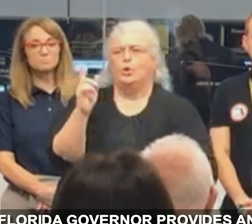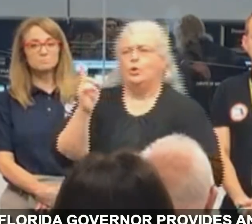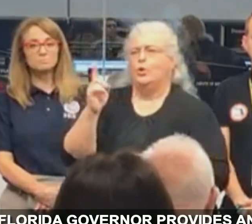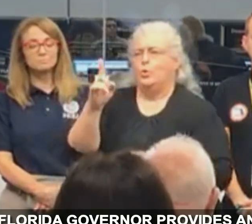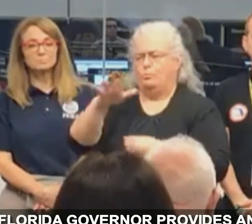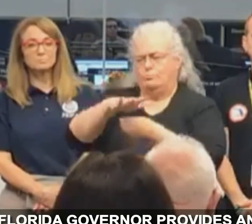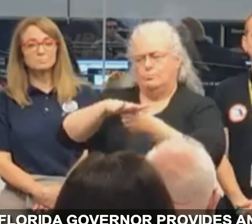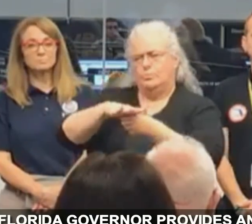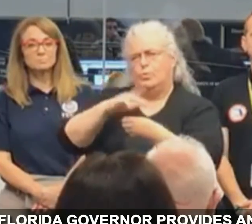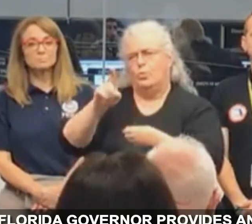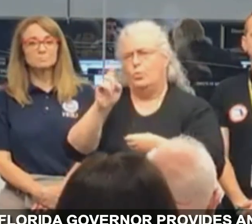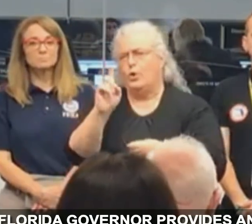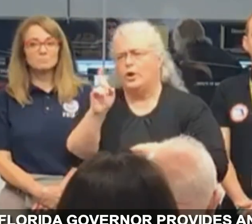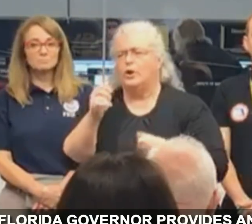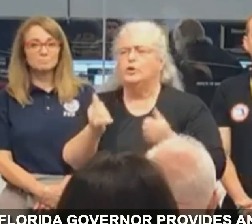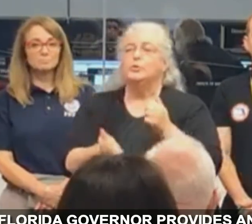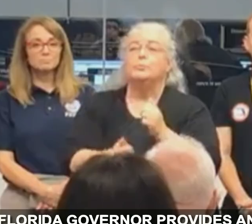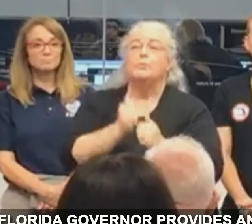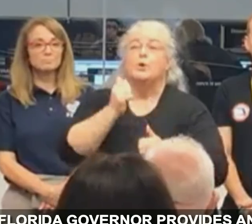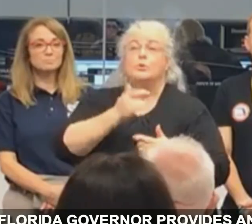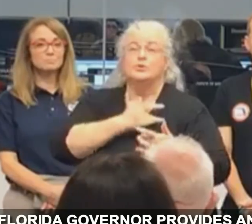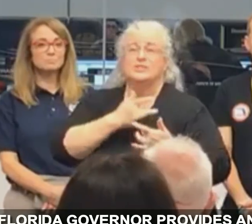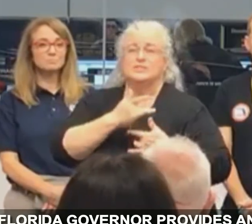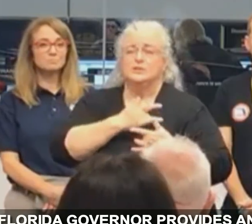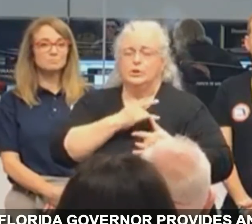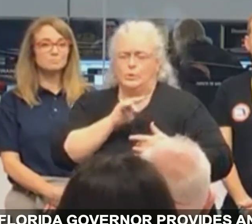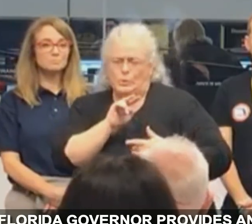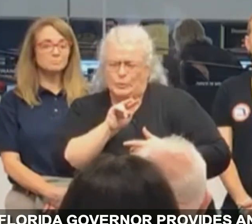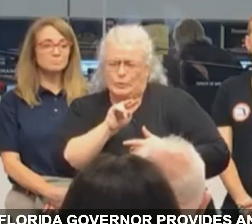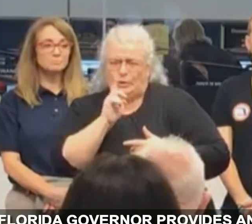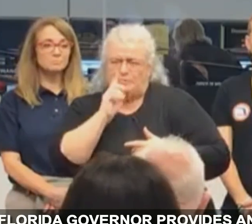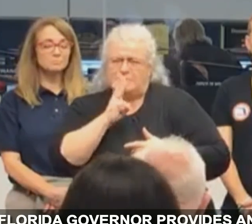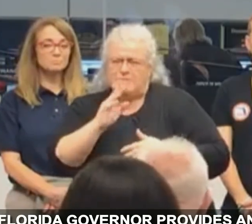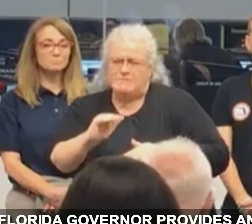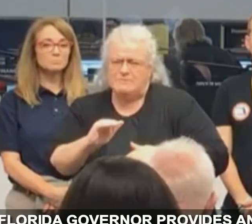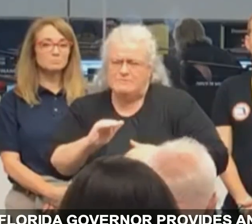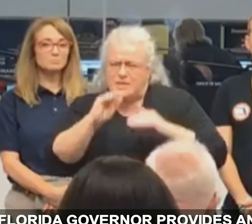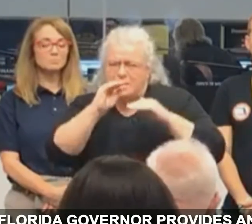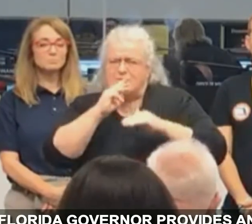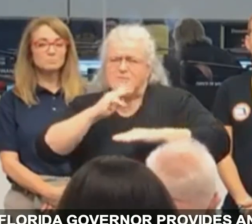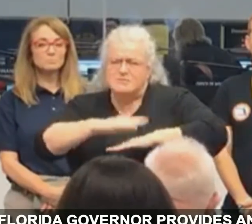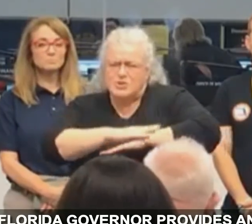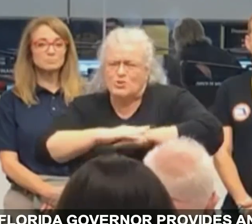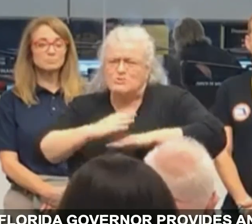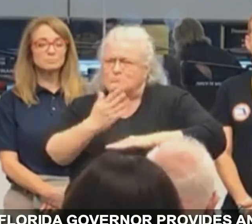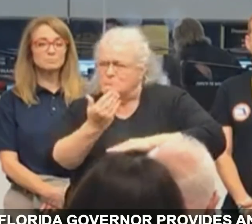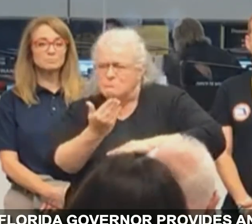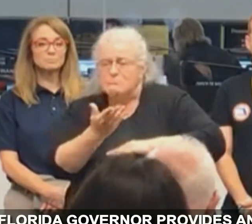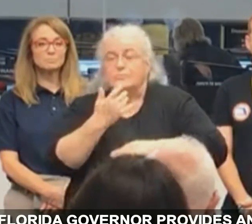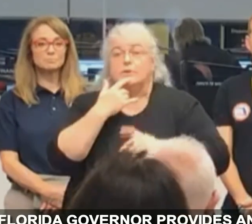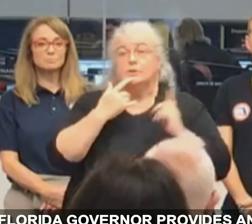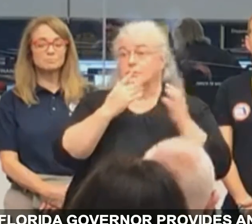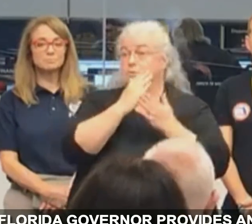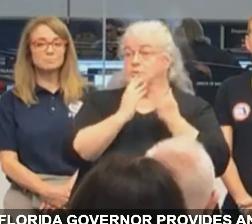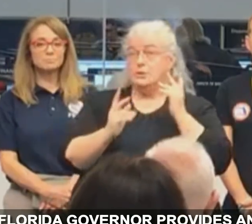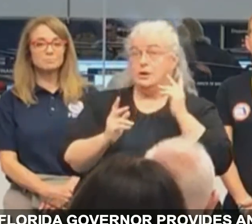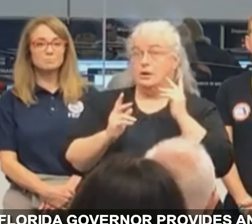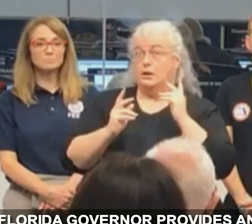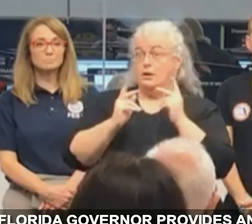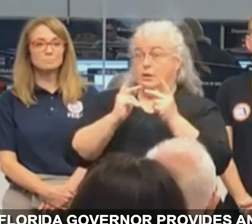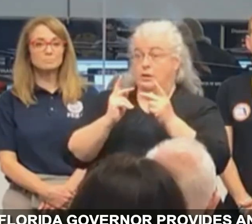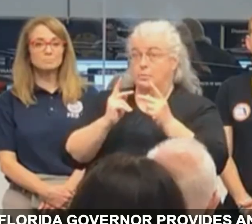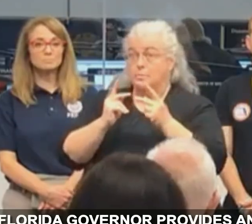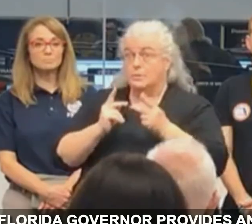about the flooding and surge impacts at this point? Well, I think there's a number of places. I mean, there's places that aren't even on the East Coast that have been